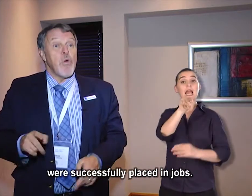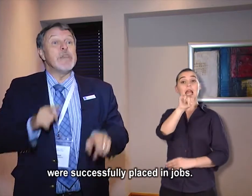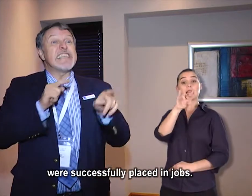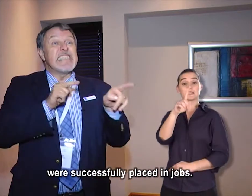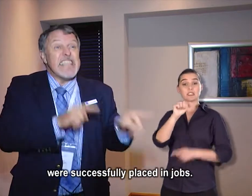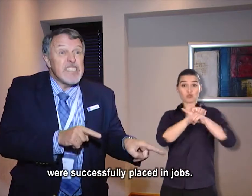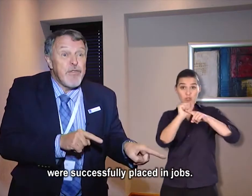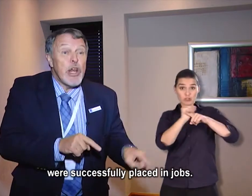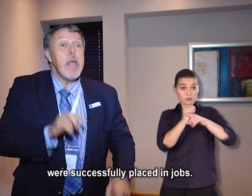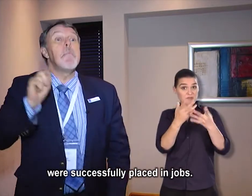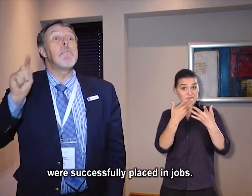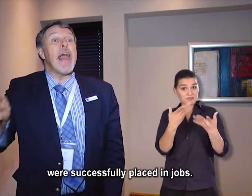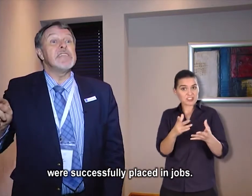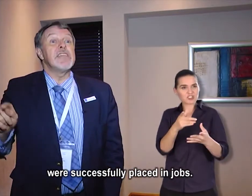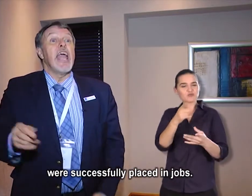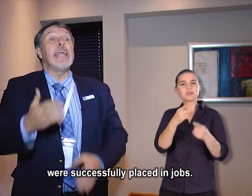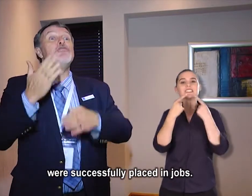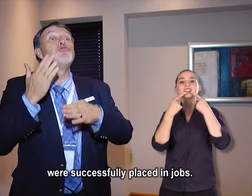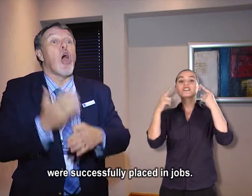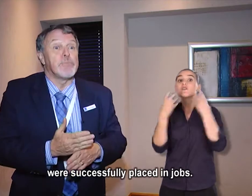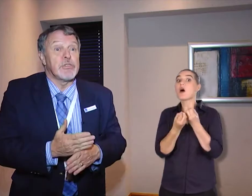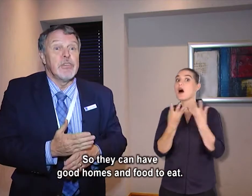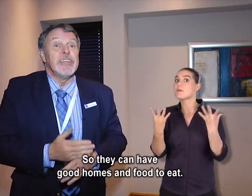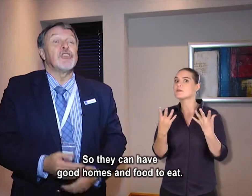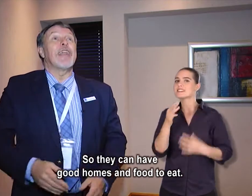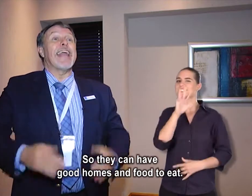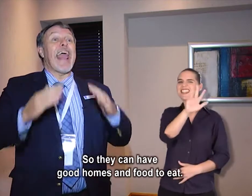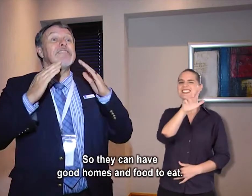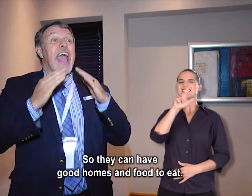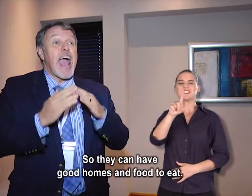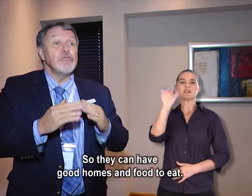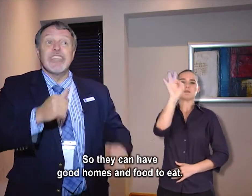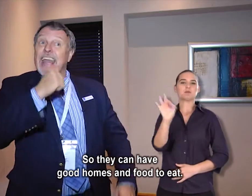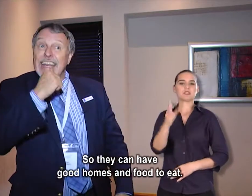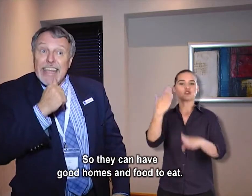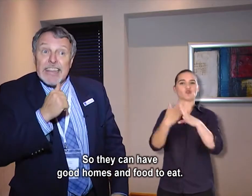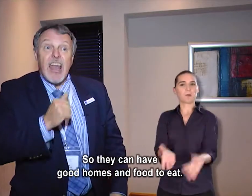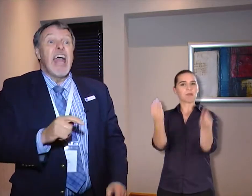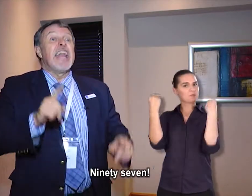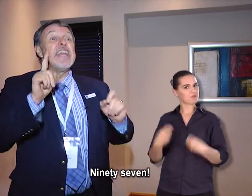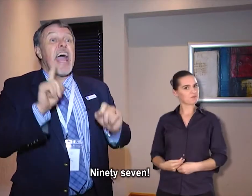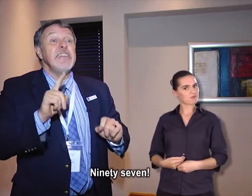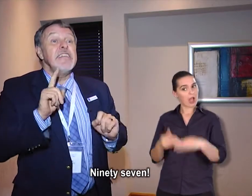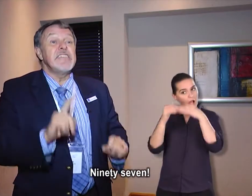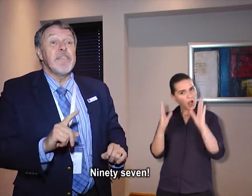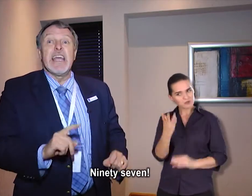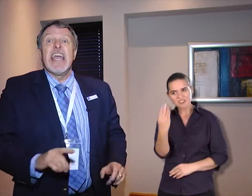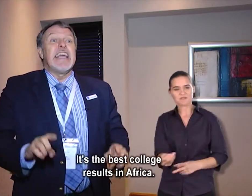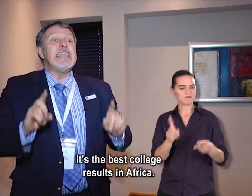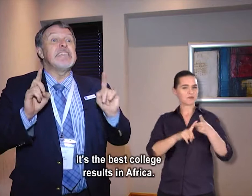were successfully placed in jobs. So they can have a house and they can eat. 97. It's